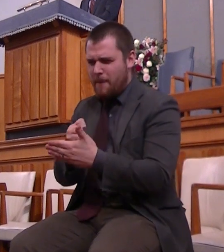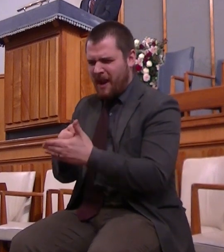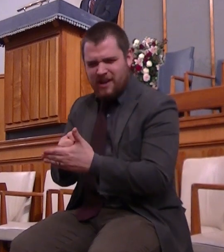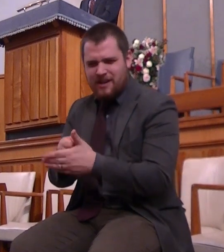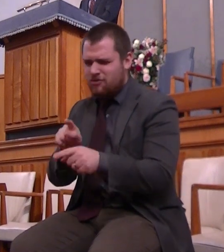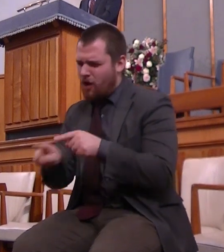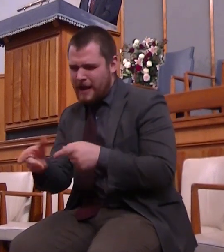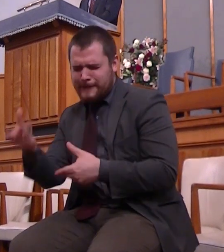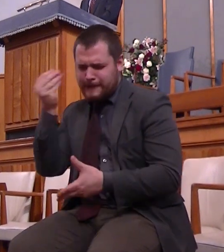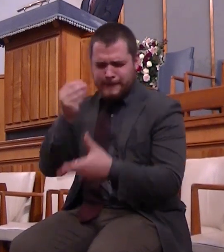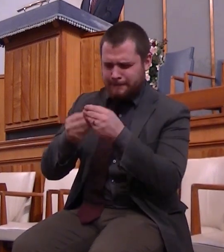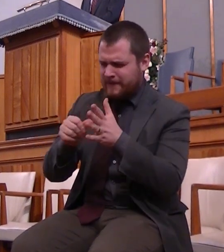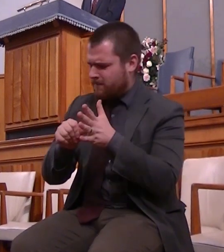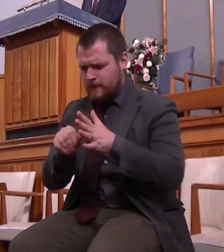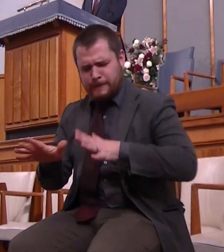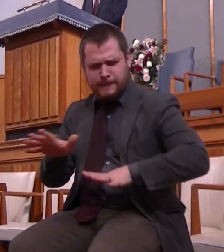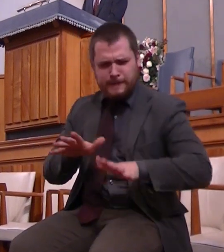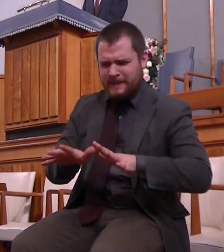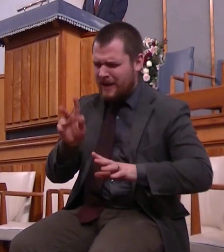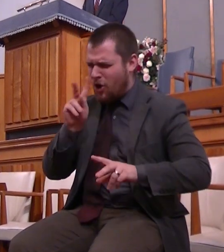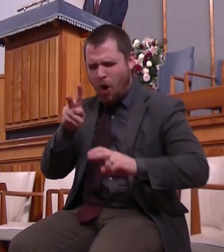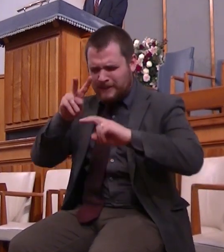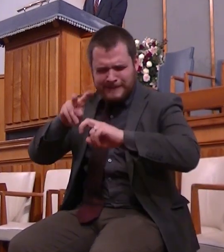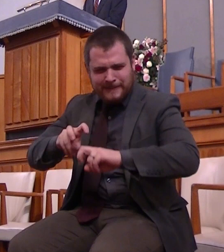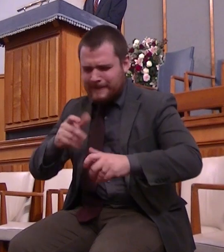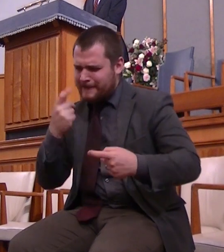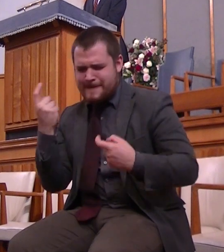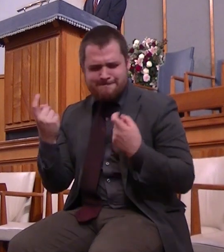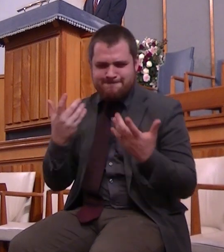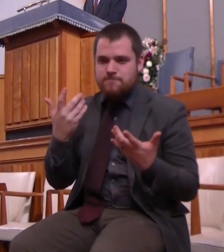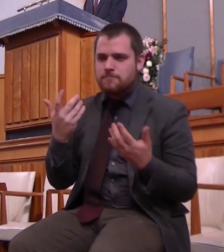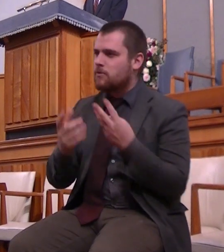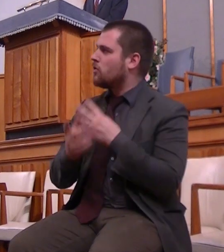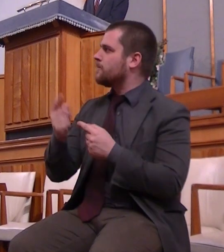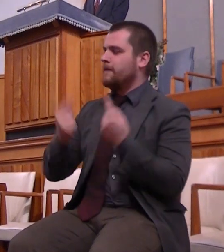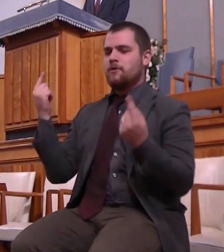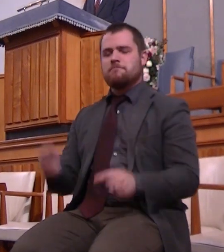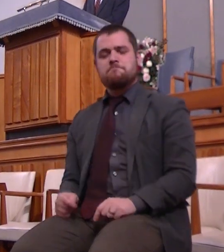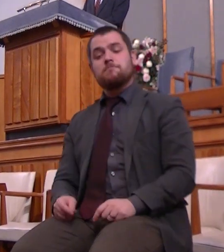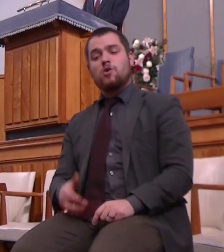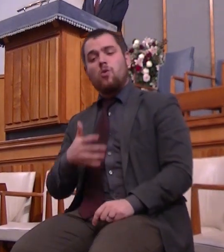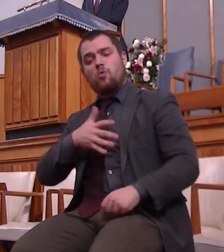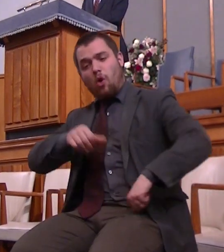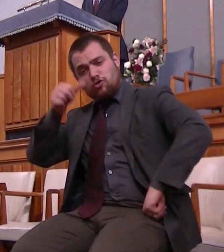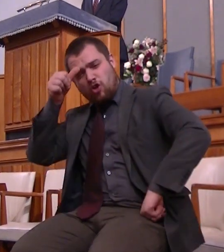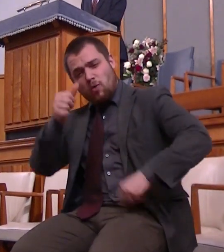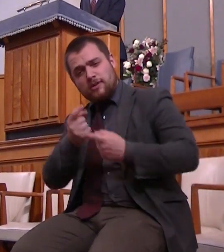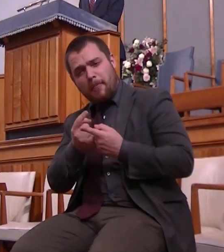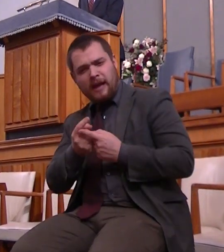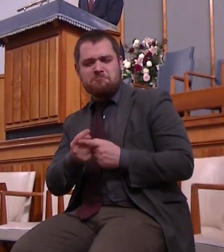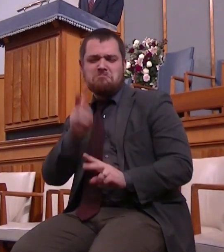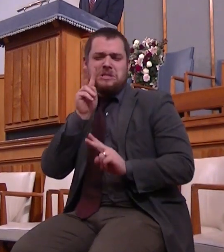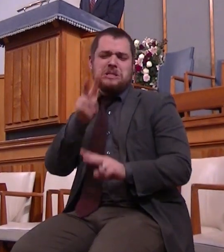God's all-seeing knowledge penetrates every obstruction. He reads thoughts, he knows our